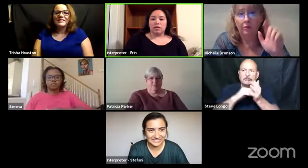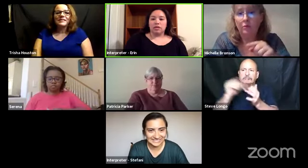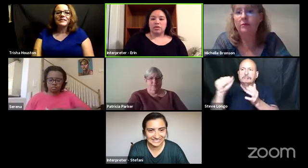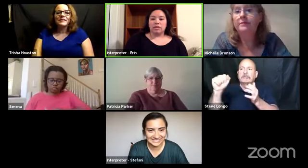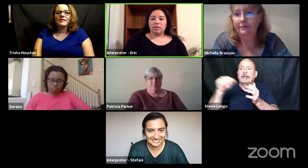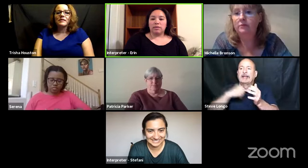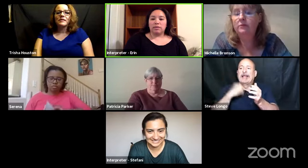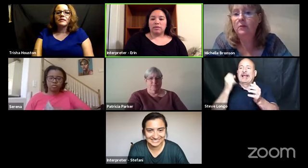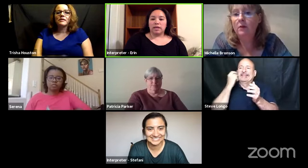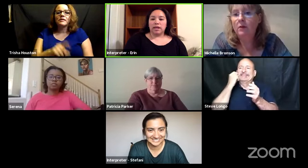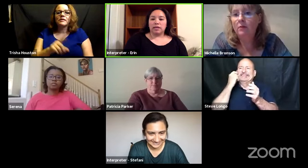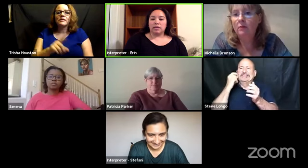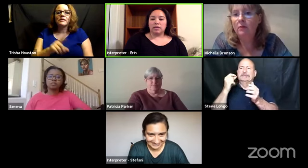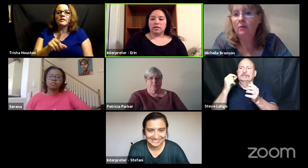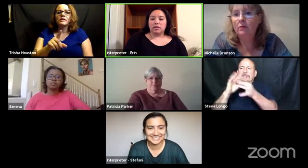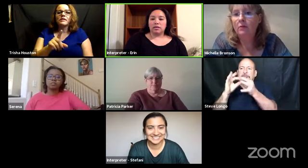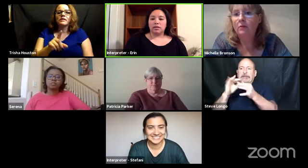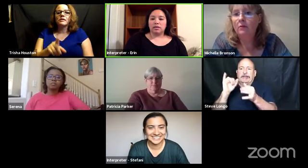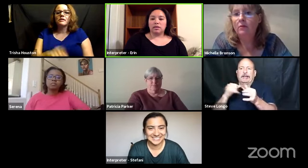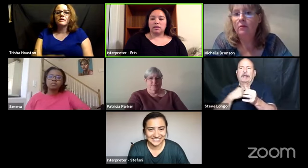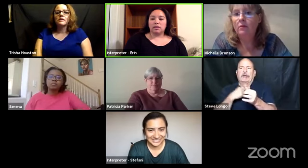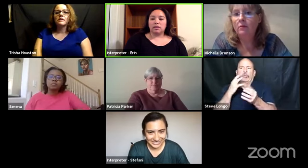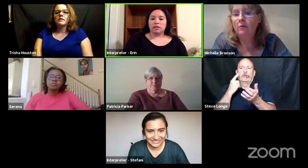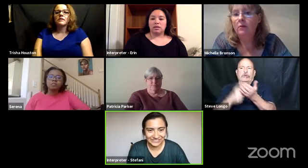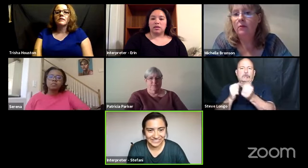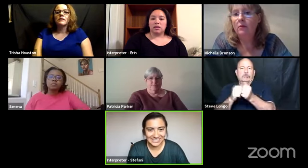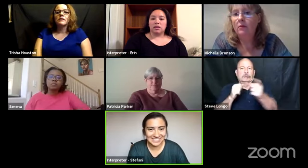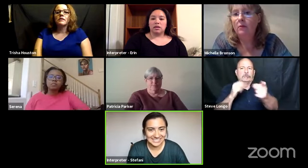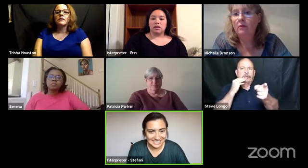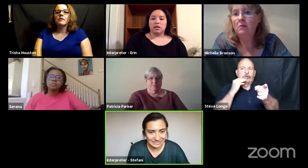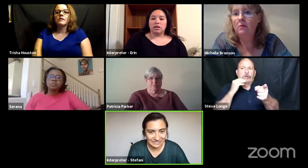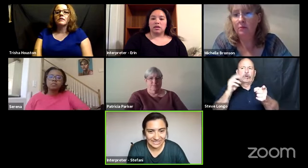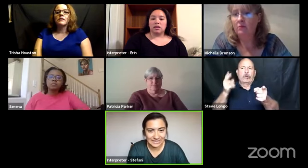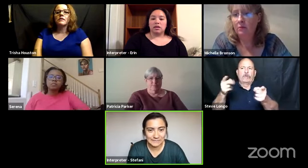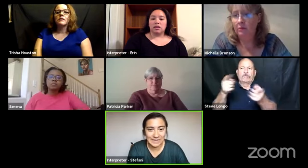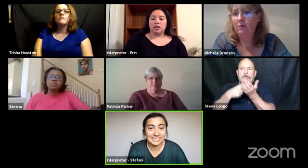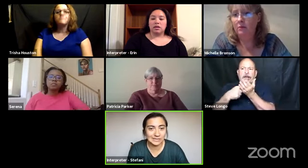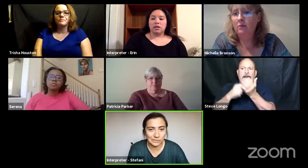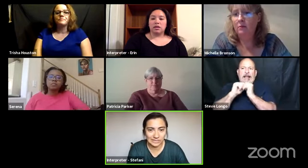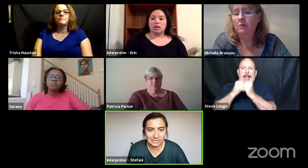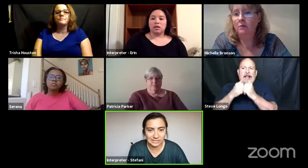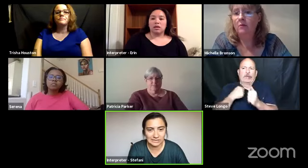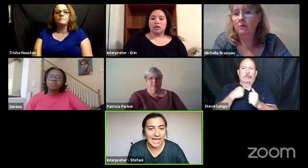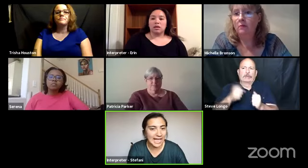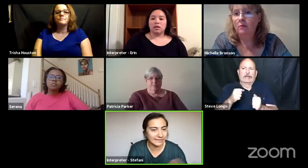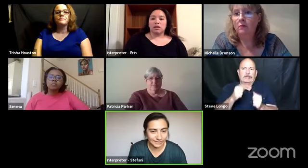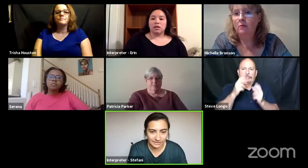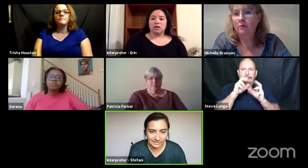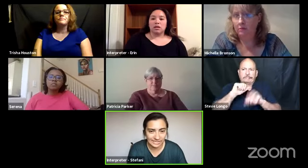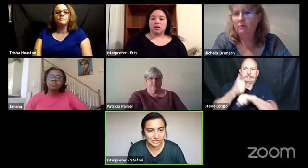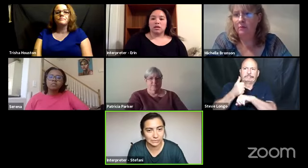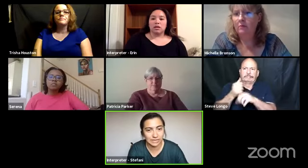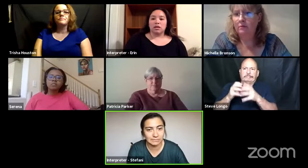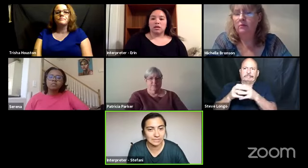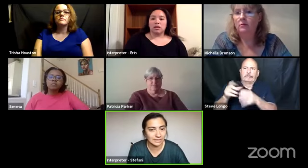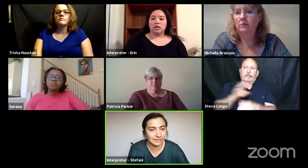you say what you said again? Sure. This is Steve. I did want to have a conversation with Michelle